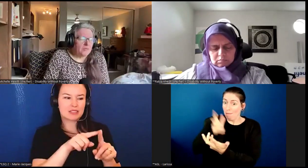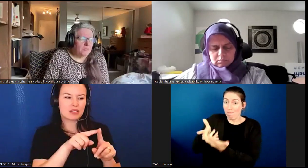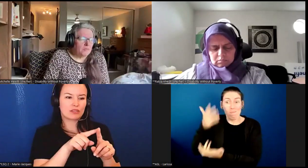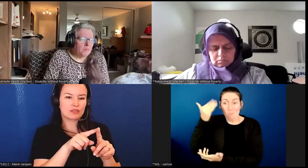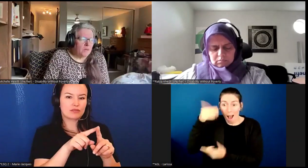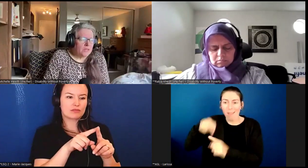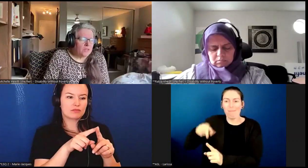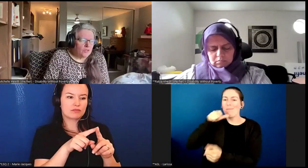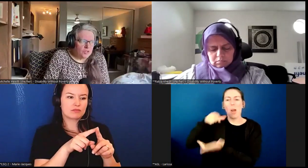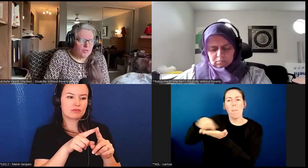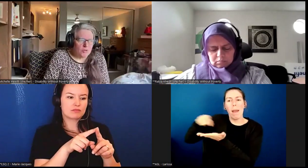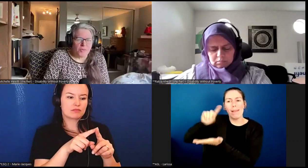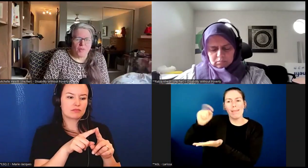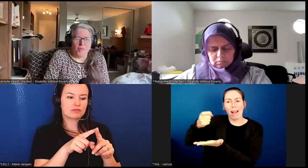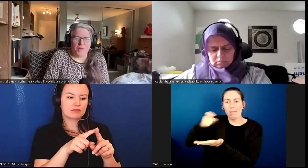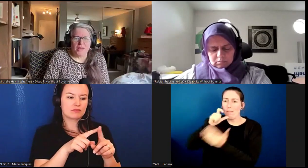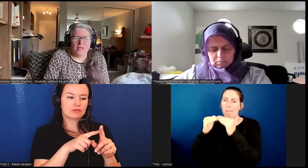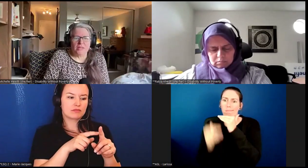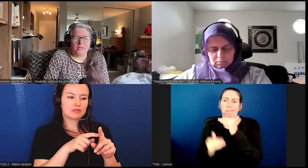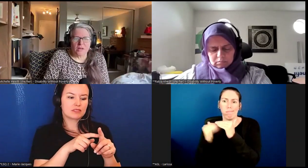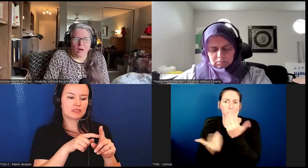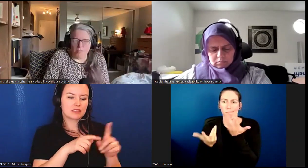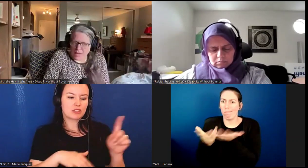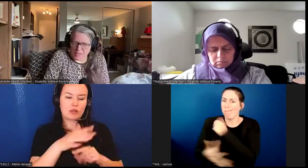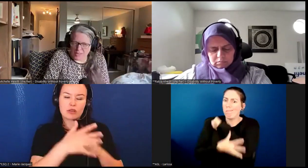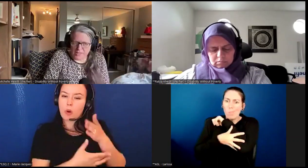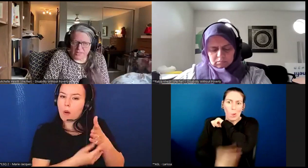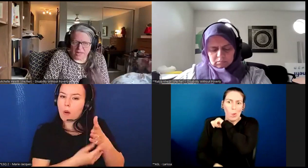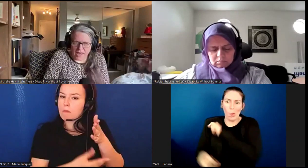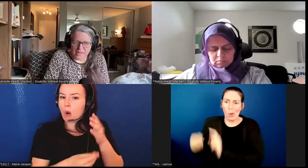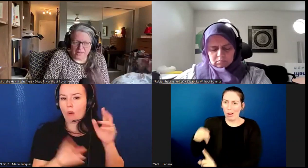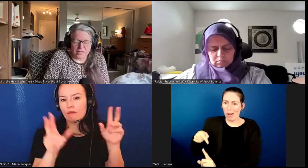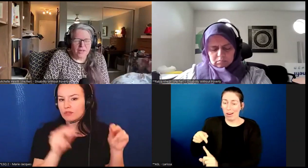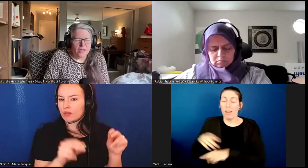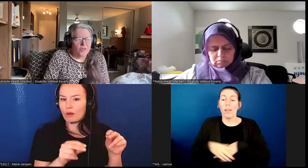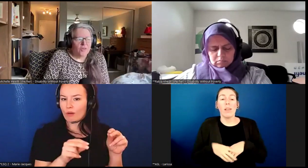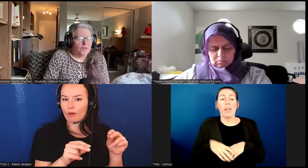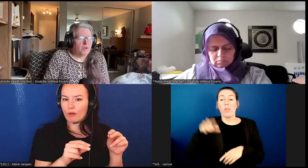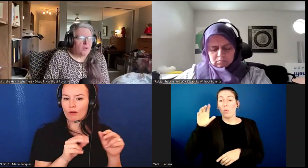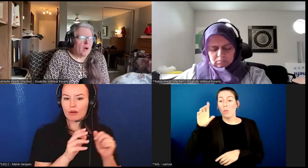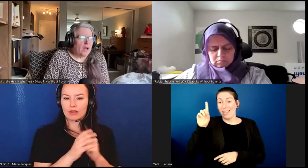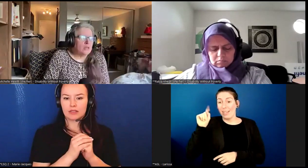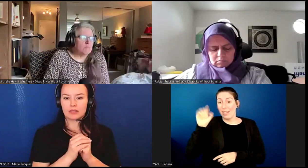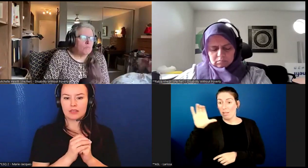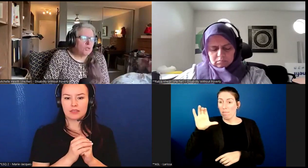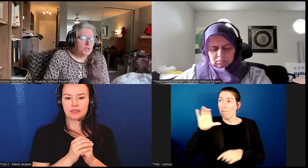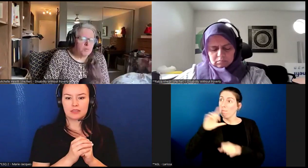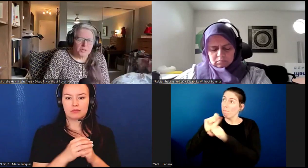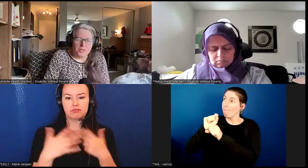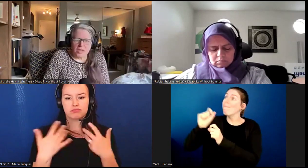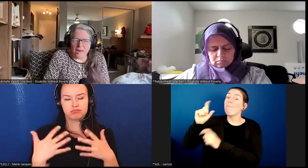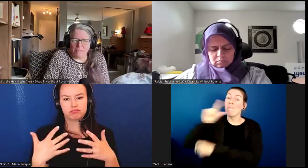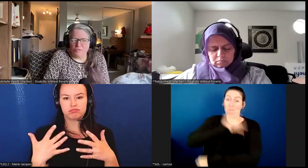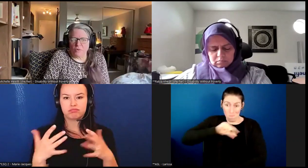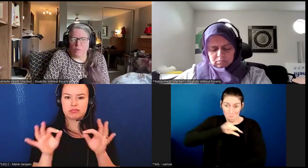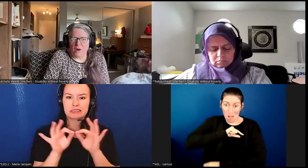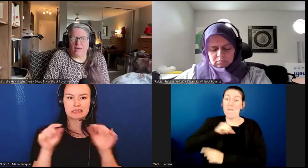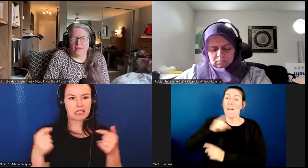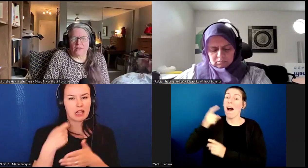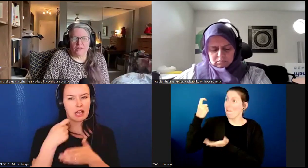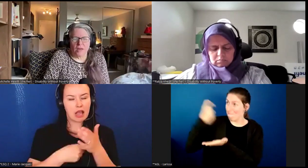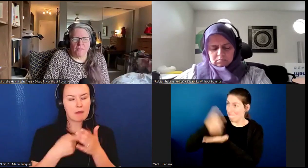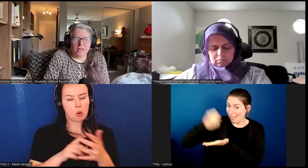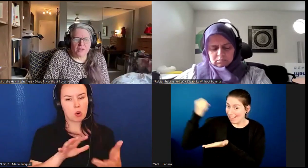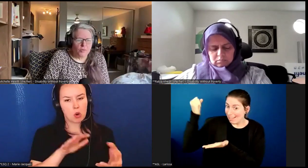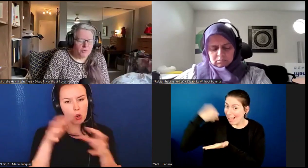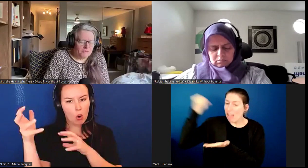And it's also something that is complicated to get, that requires multiple steps,